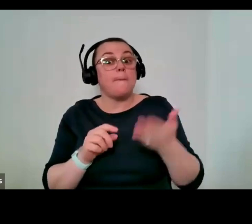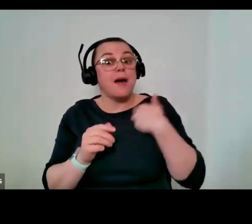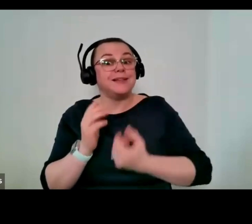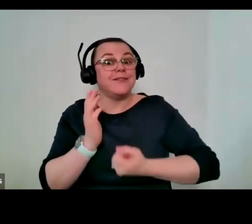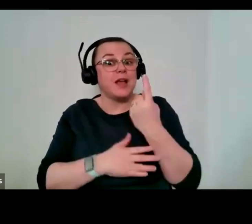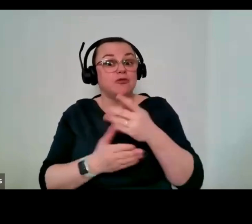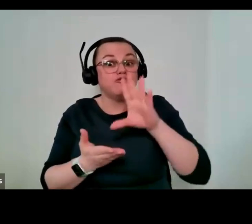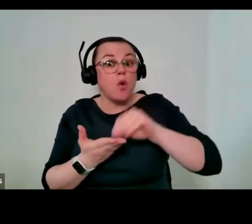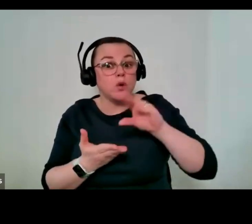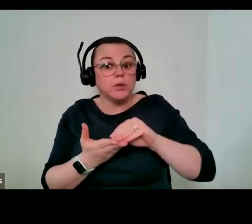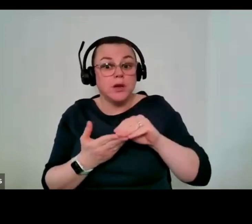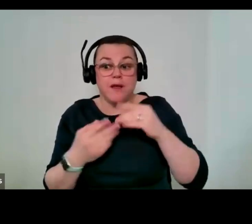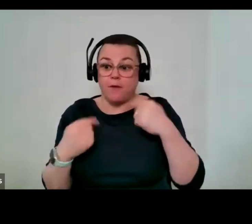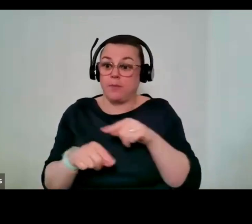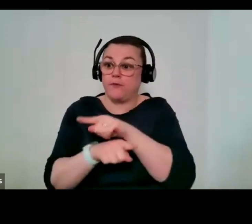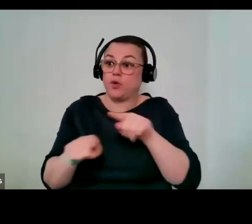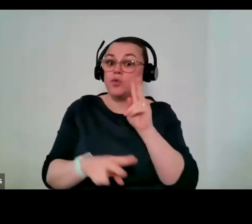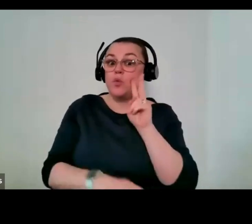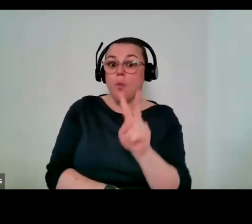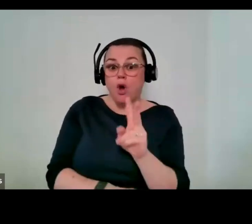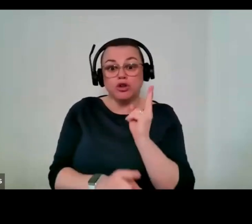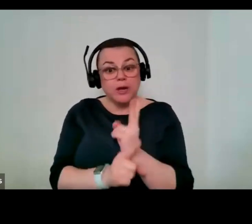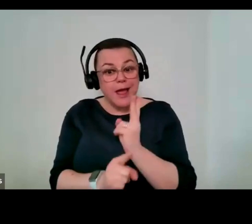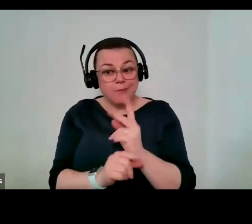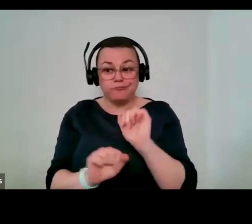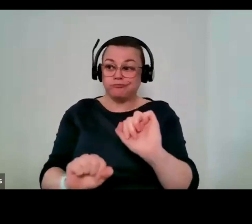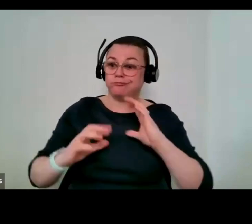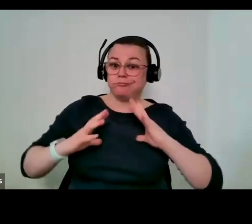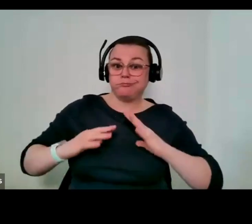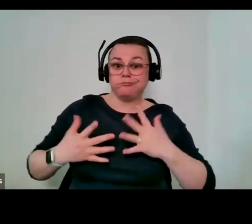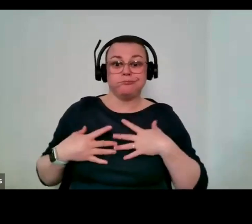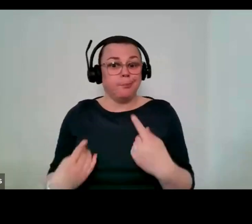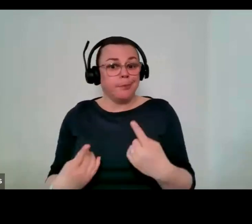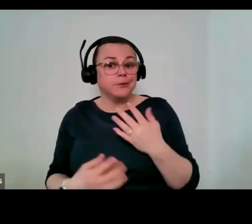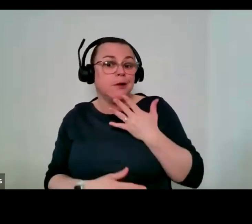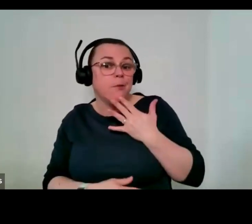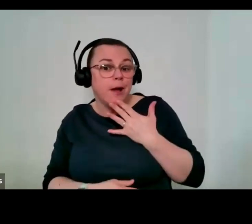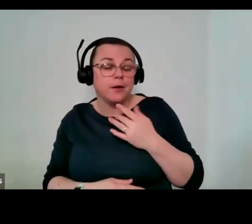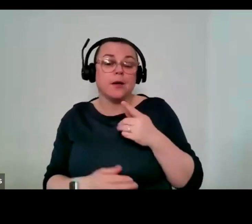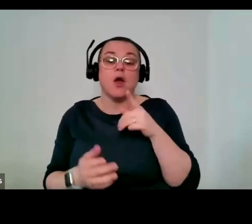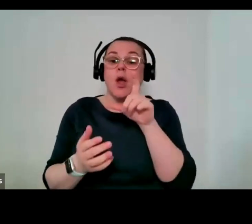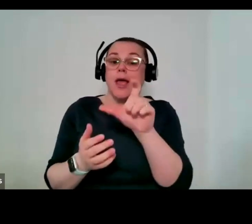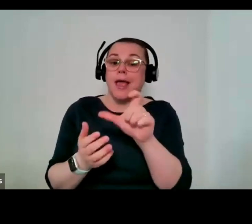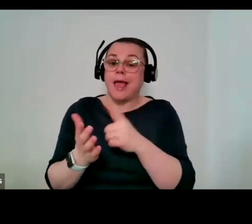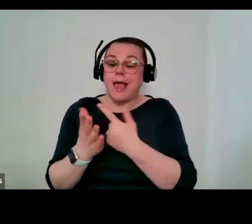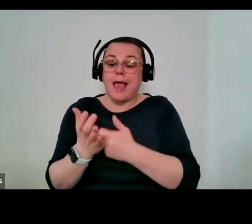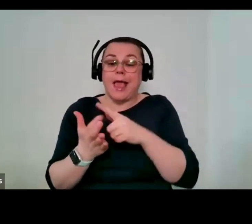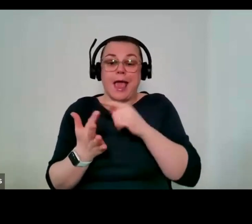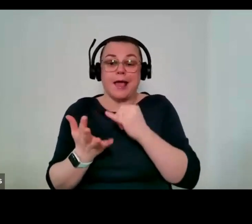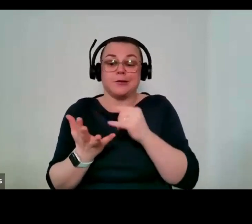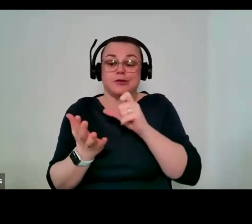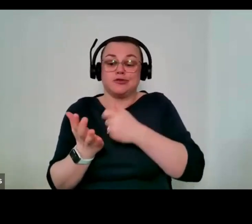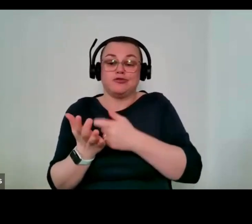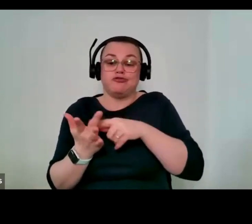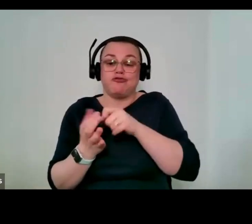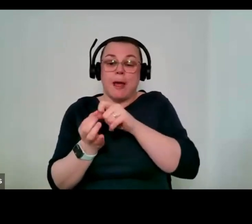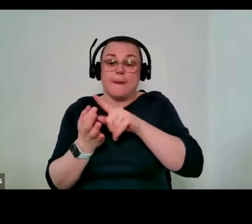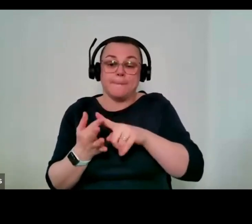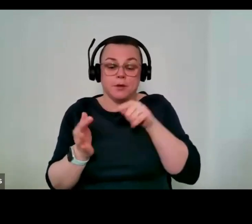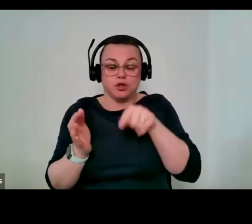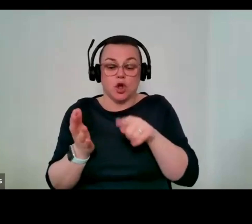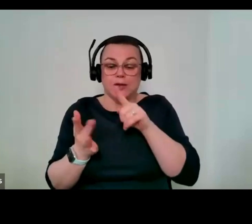watch back at your own leisure on our website. So carescribe.io, with summaries and